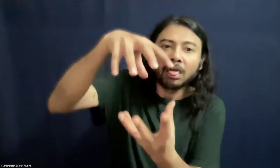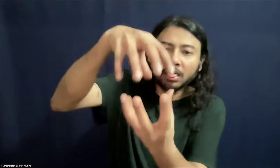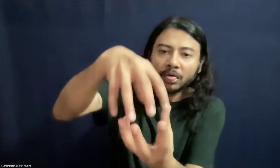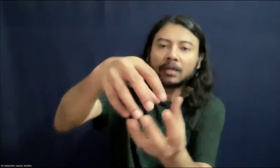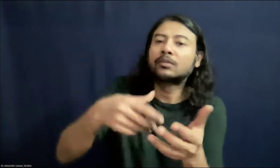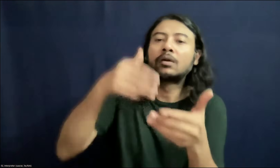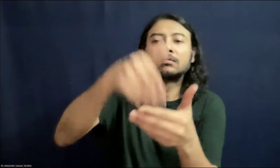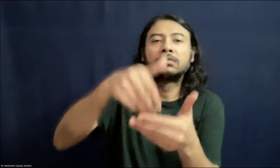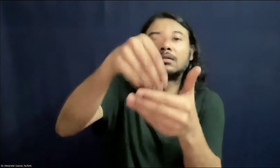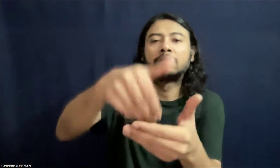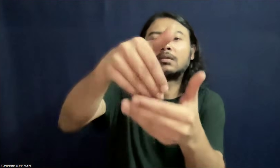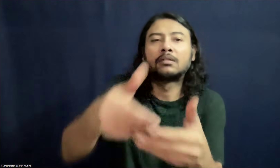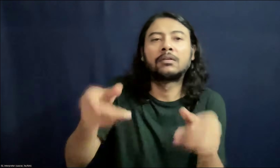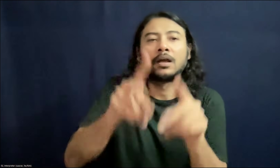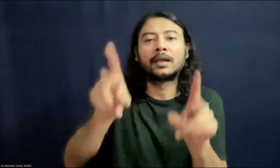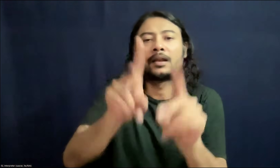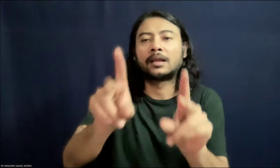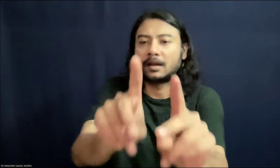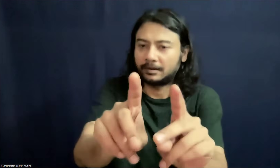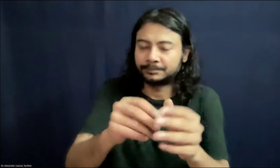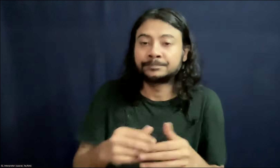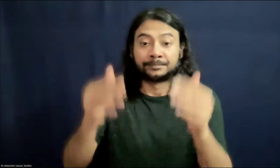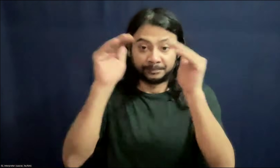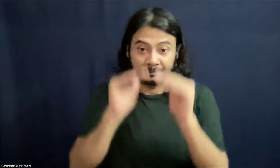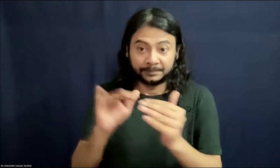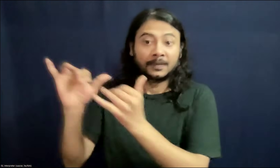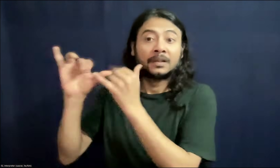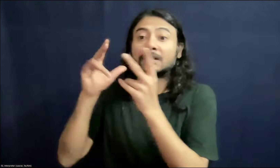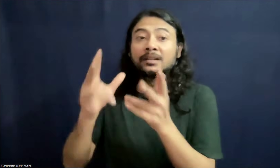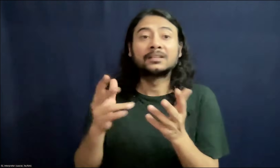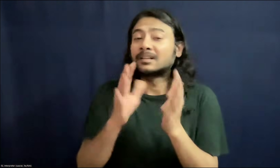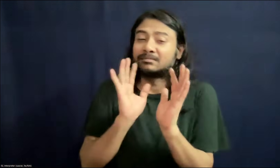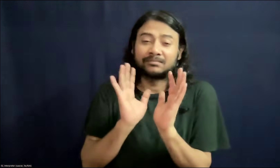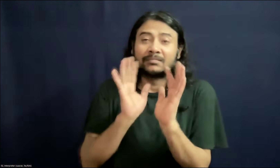About that, how he is the maintainer. He enters into each planet.